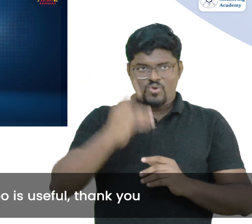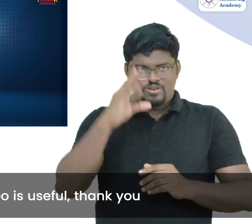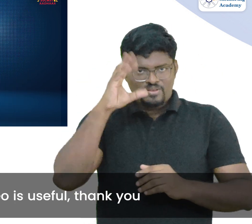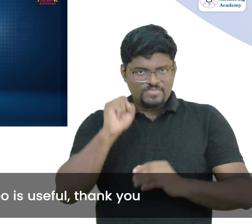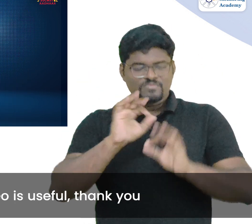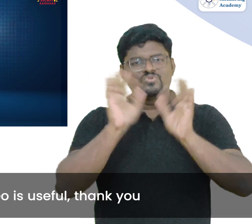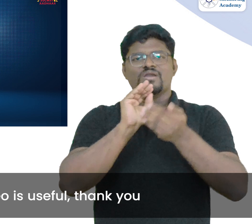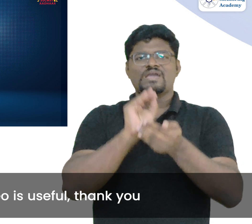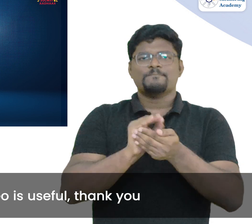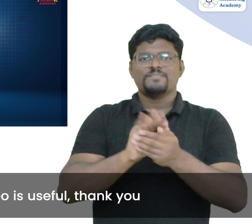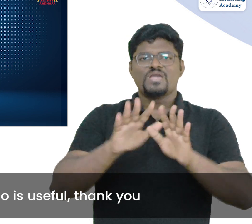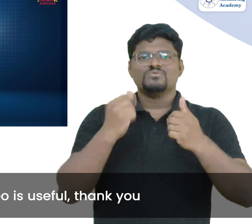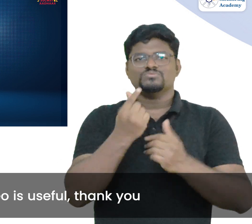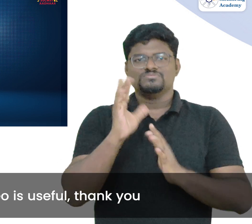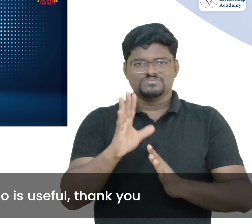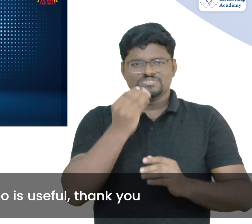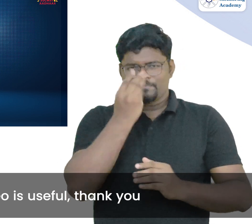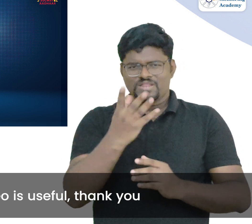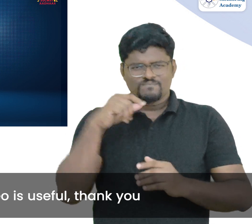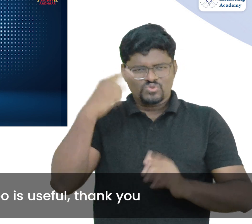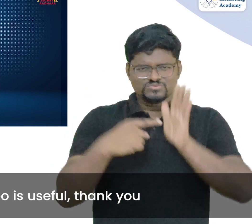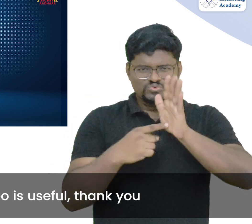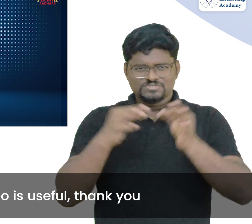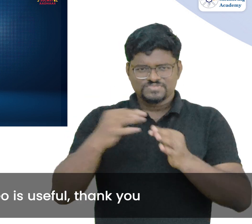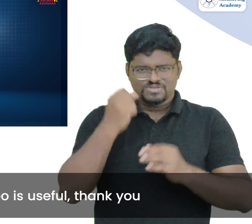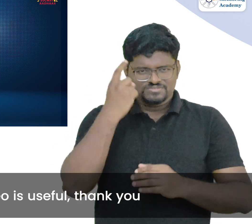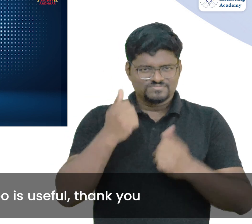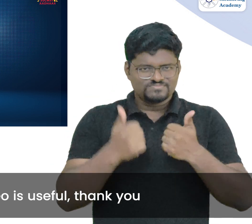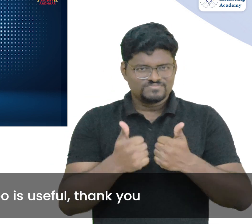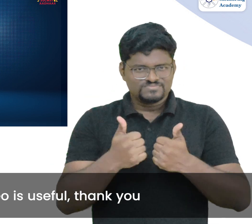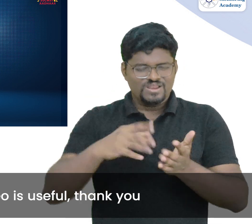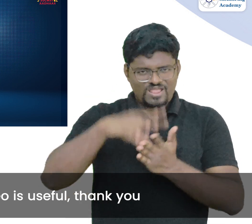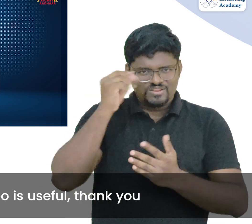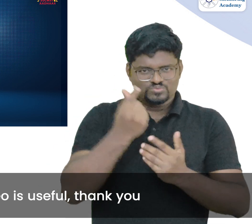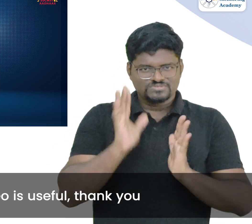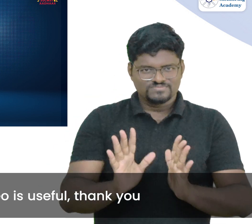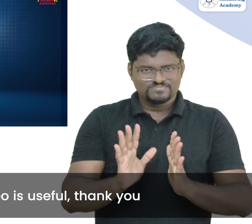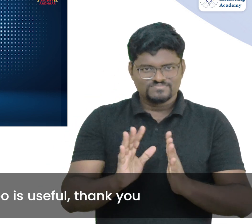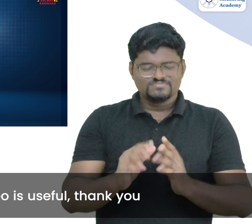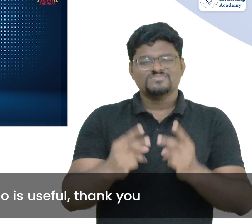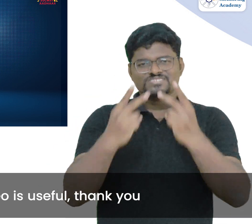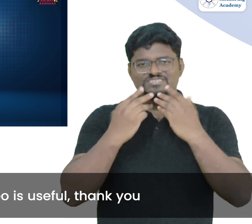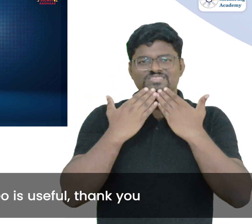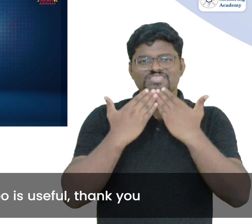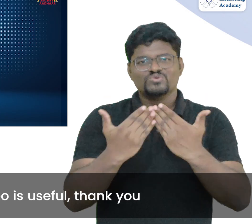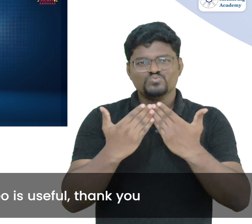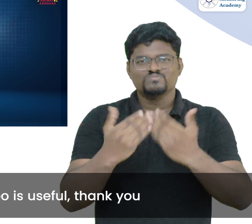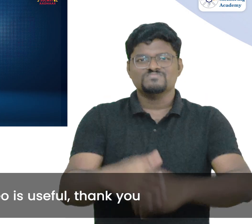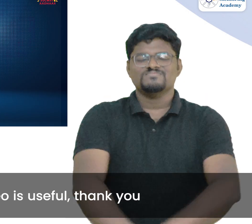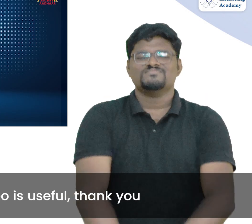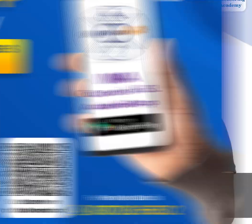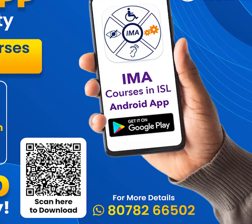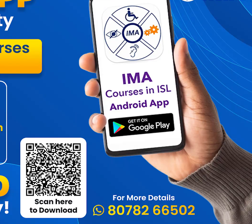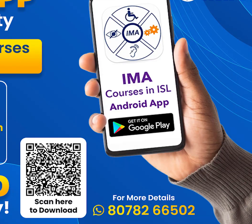Hope this video is useful. Thank you.